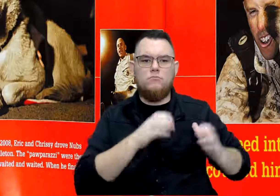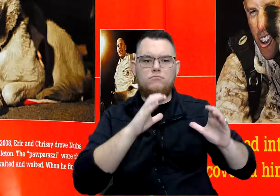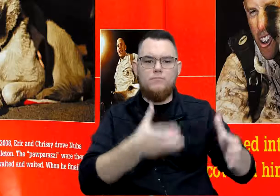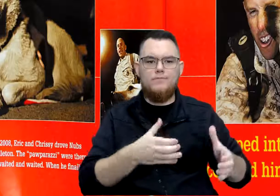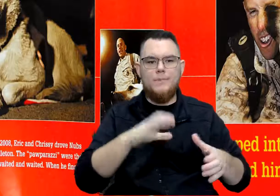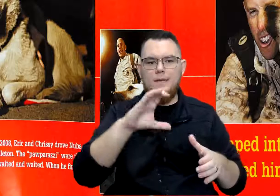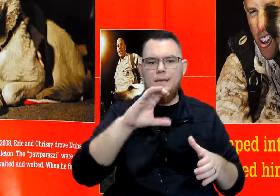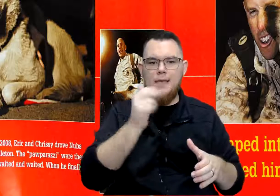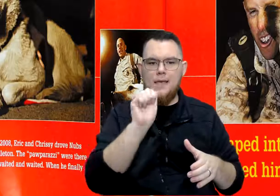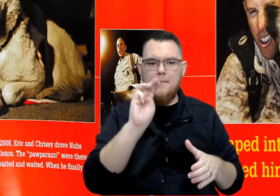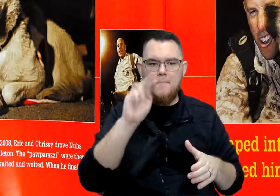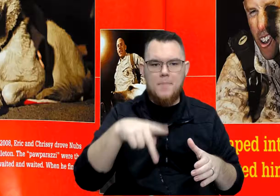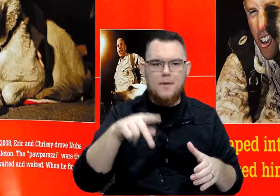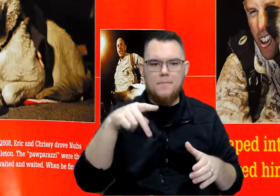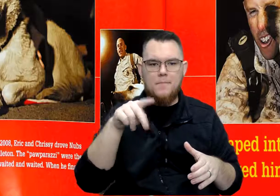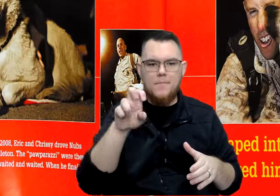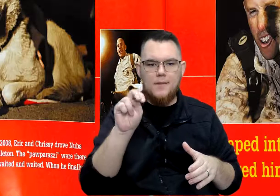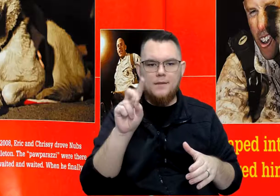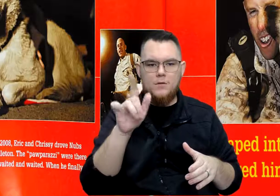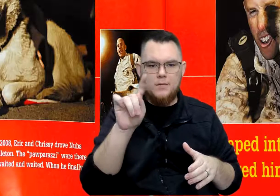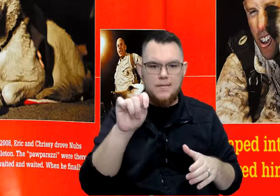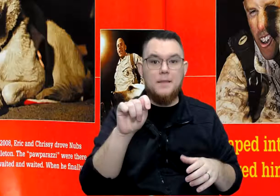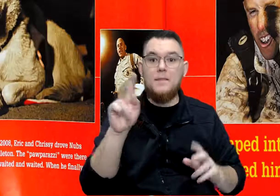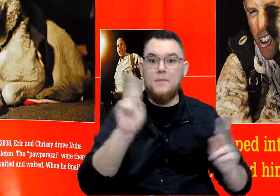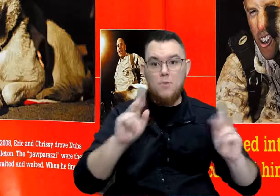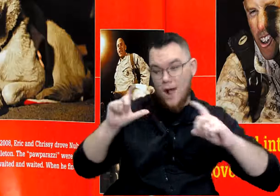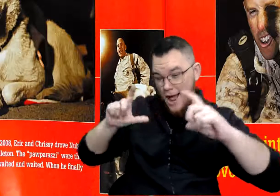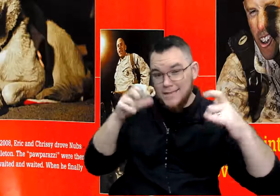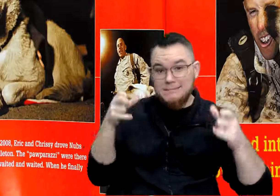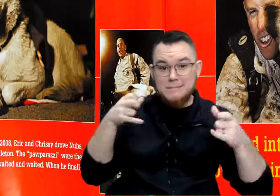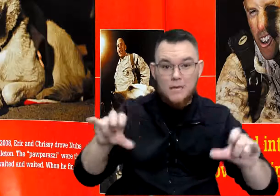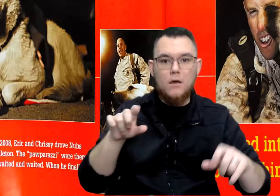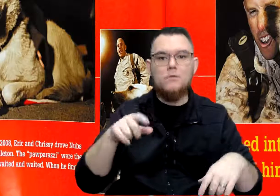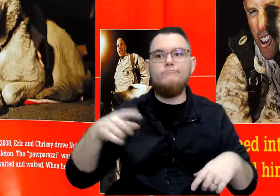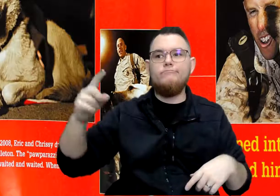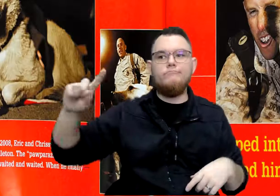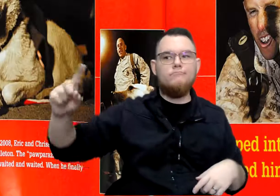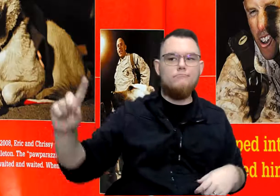Brian, Nubs leaped into his arms and covered him with kisses.